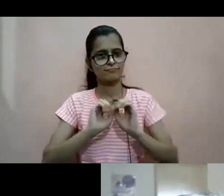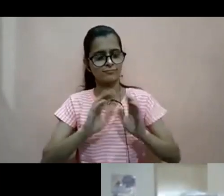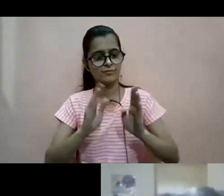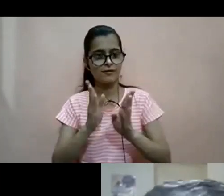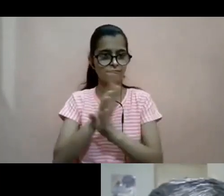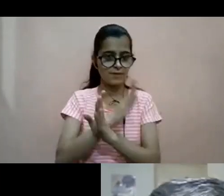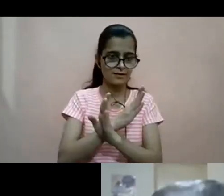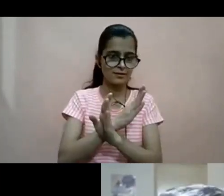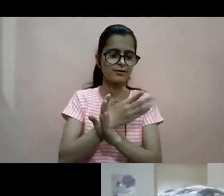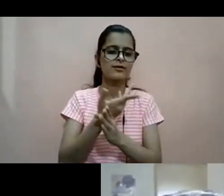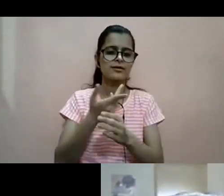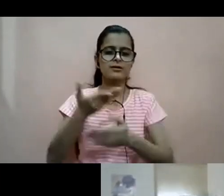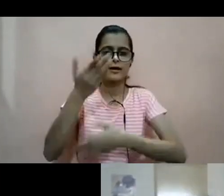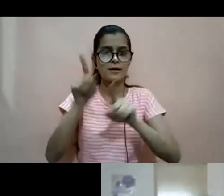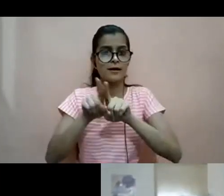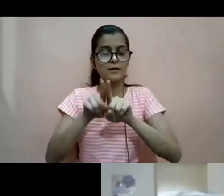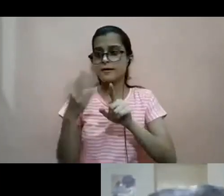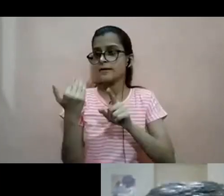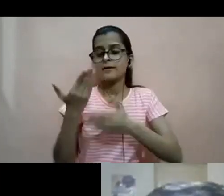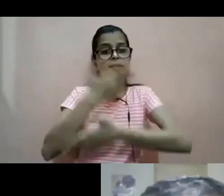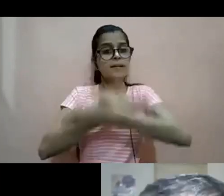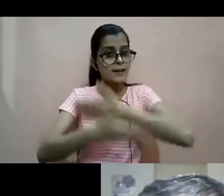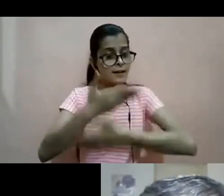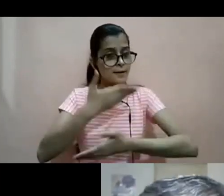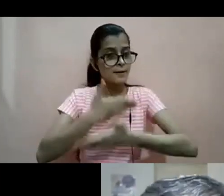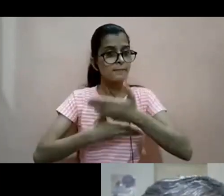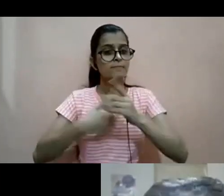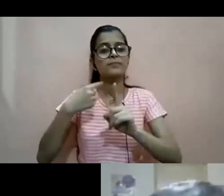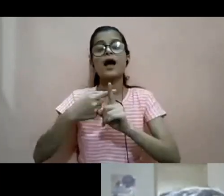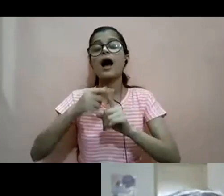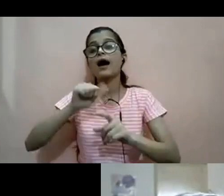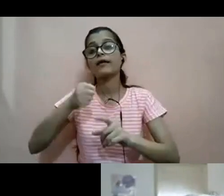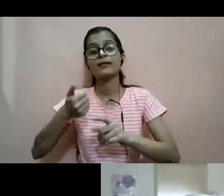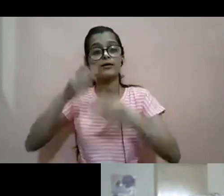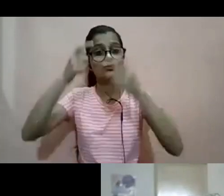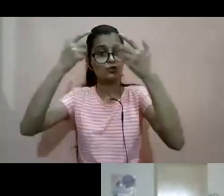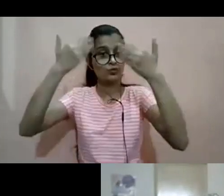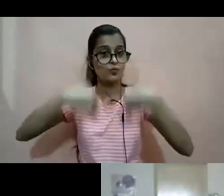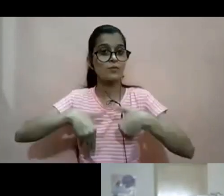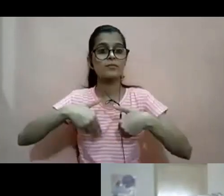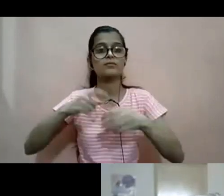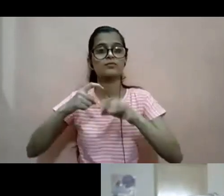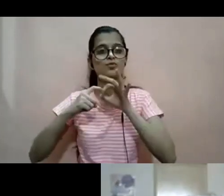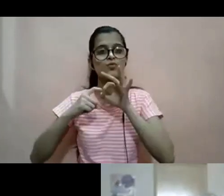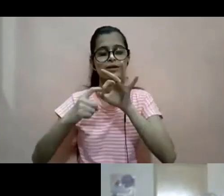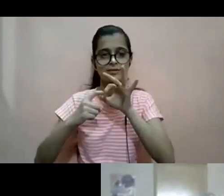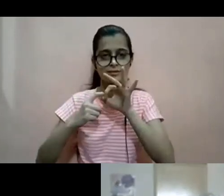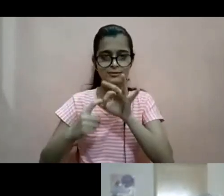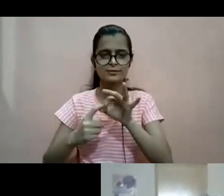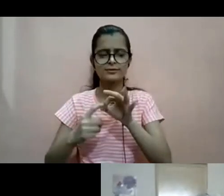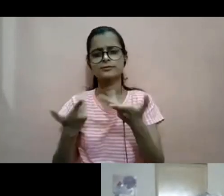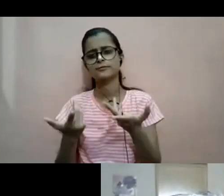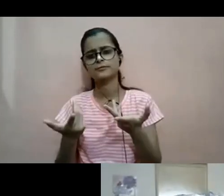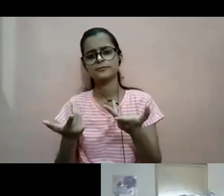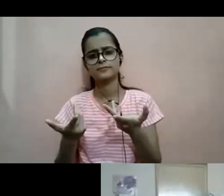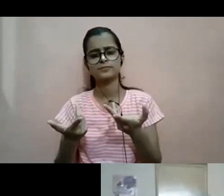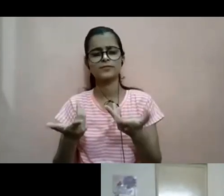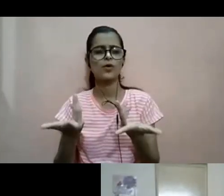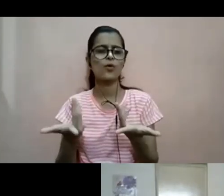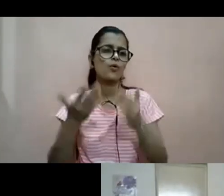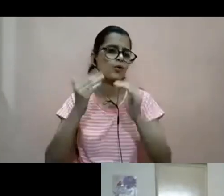is Disability and Other Human Questions, 2020. Then he had a book on critical